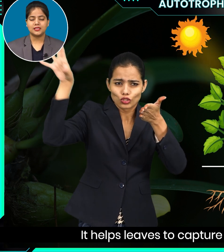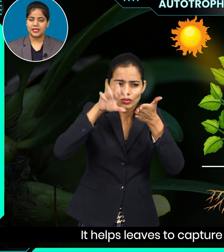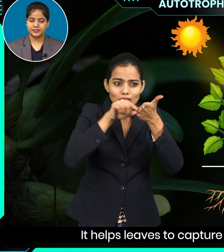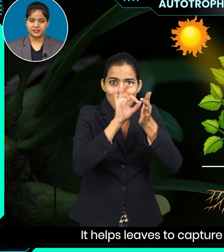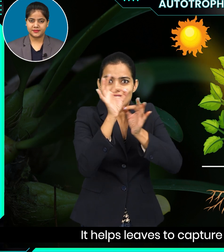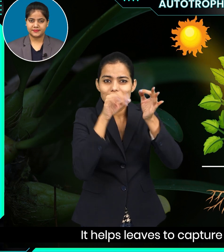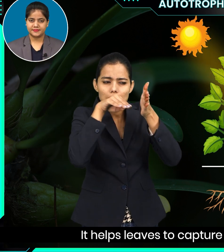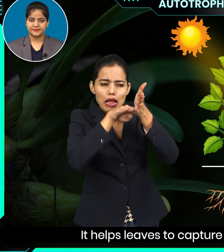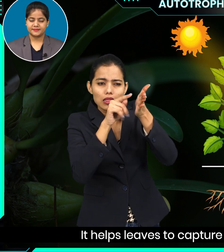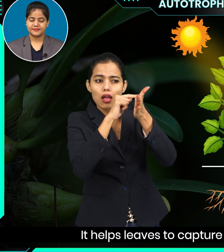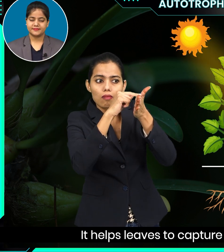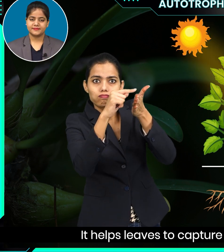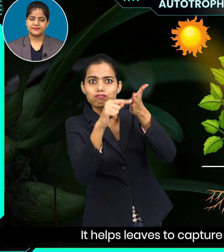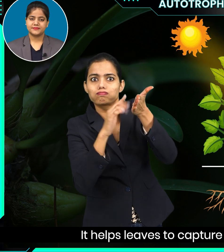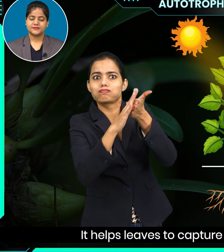the sunlight.